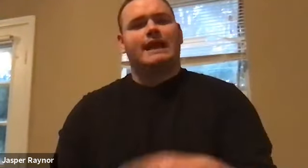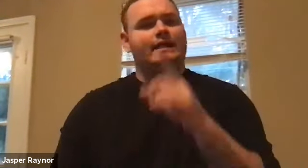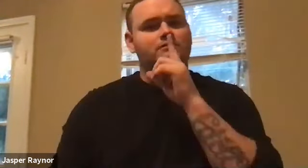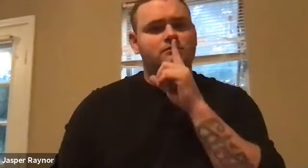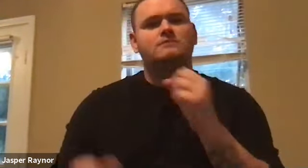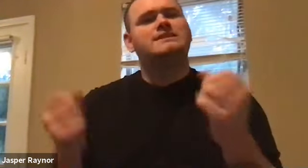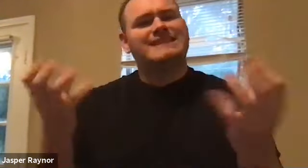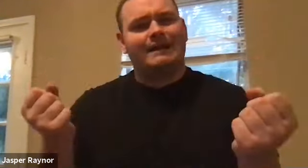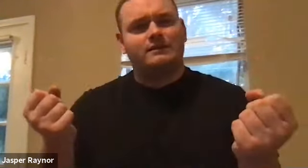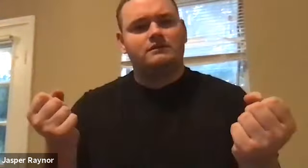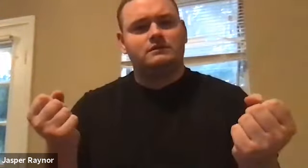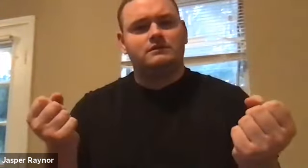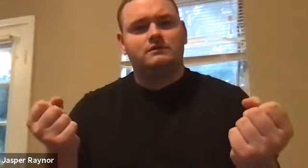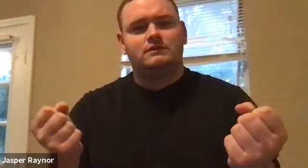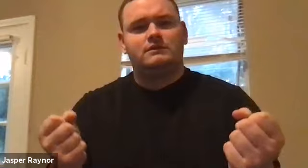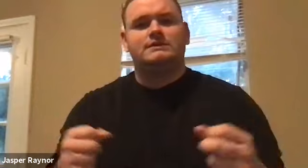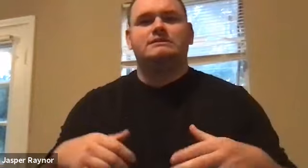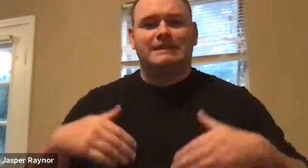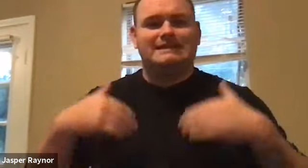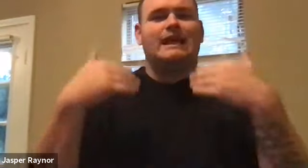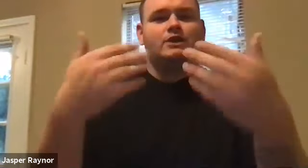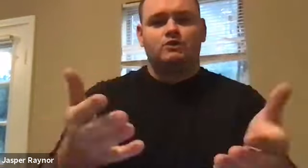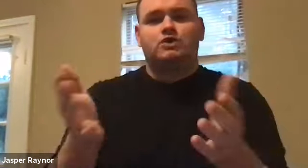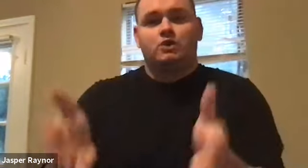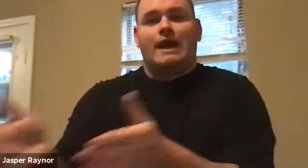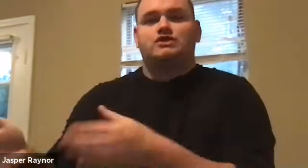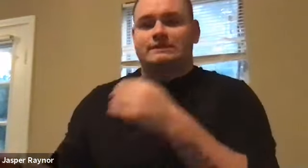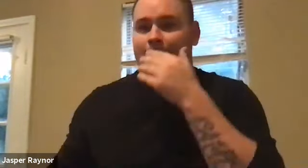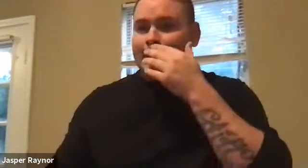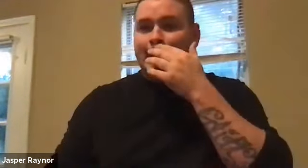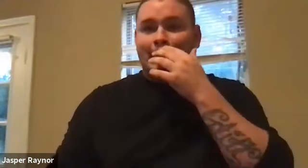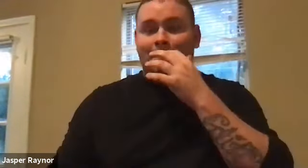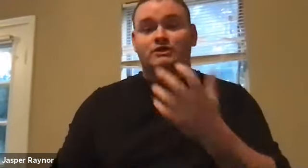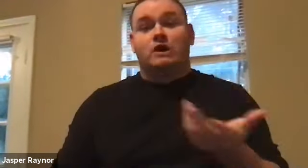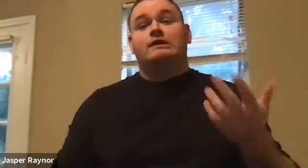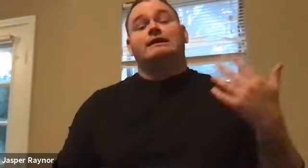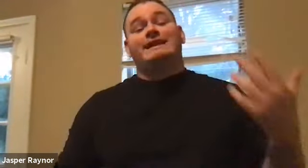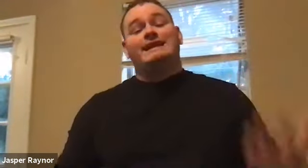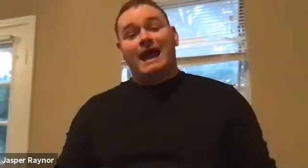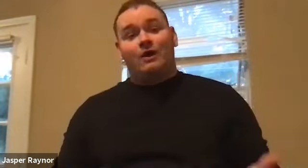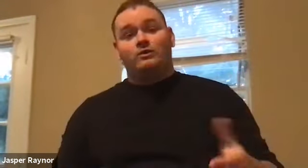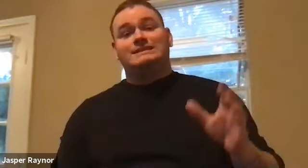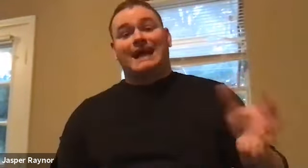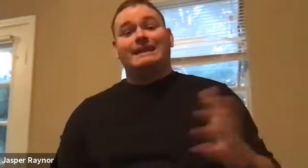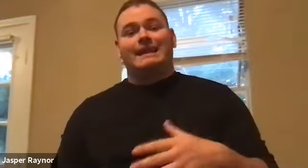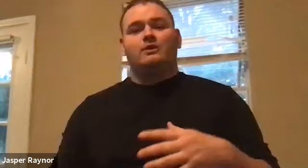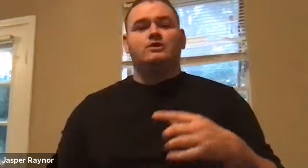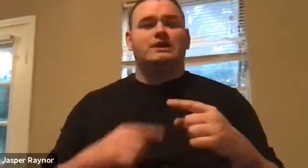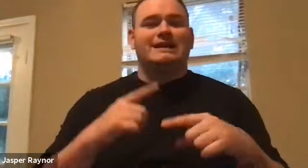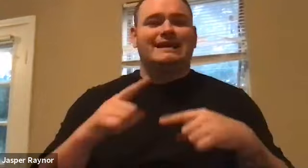hey, sign. This is me telling you to actually sign. And if you're talking a noun, sign language,